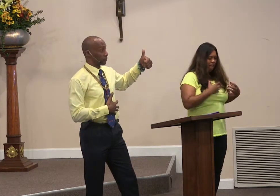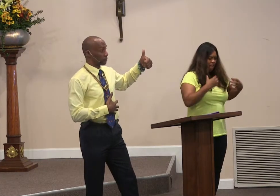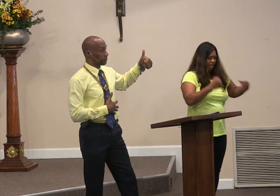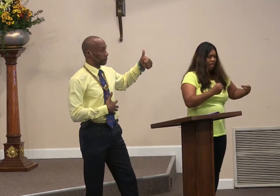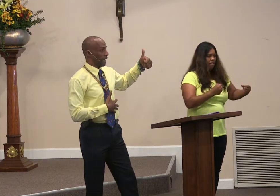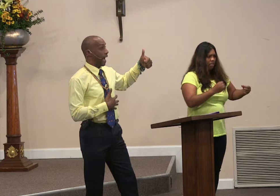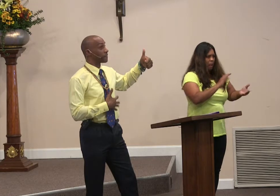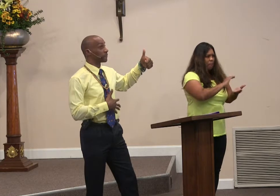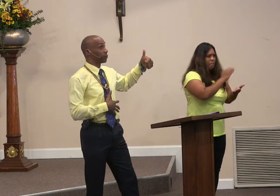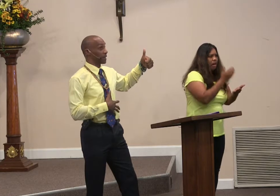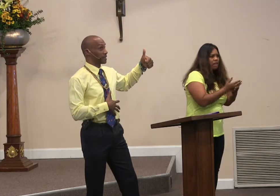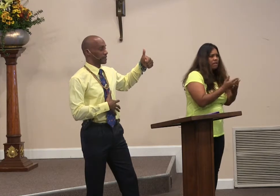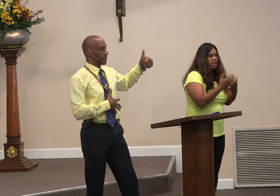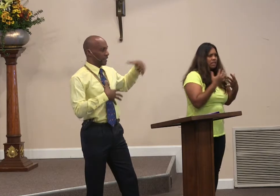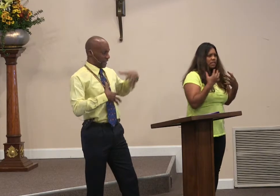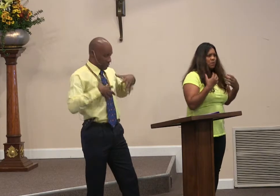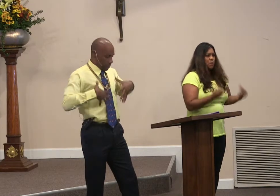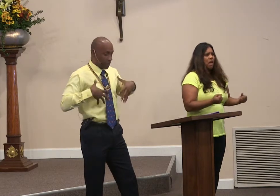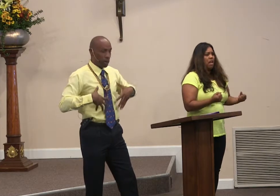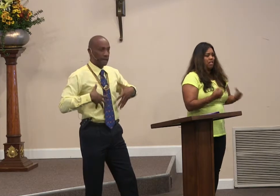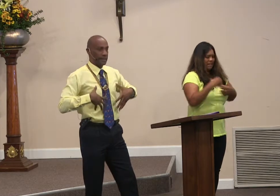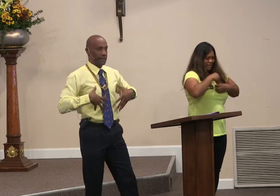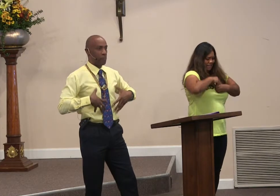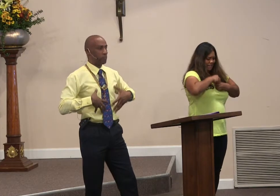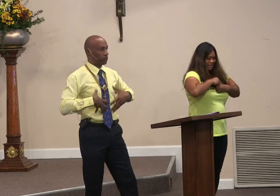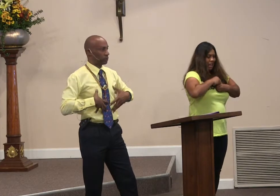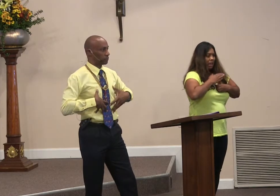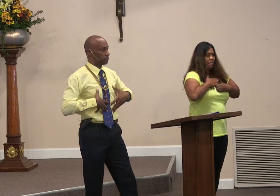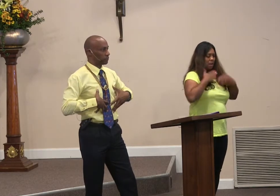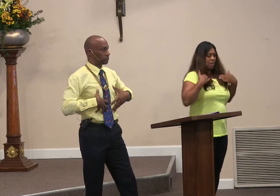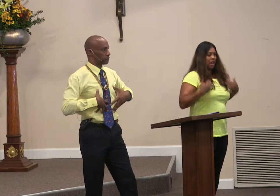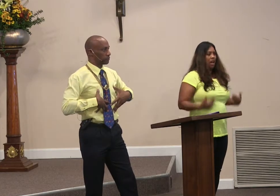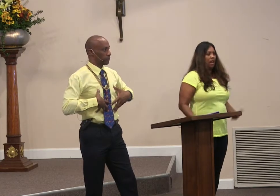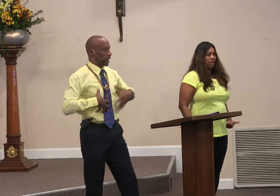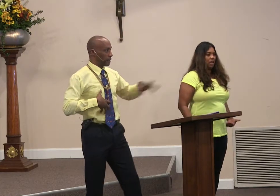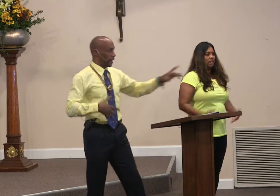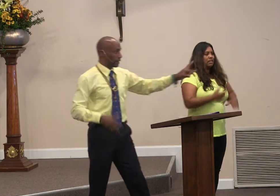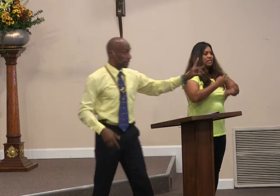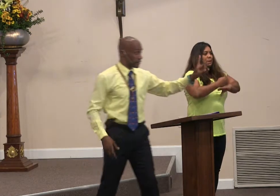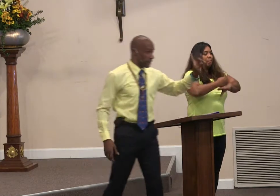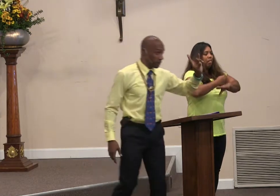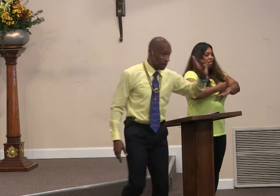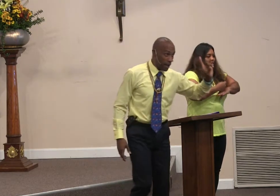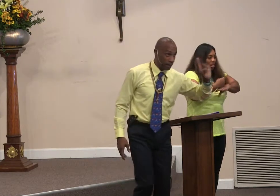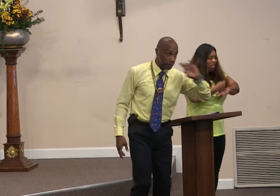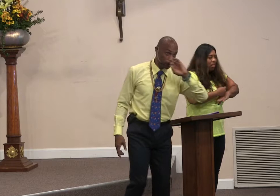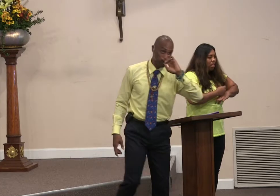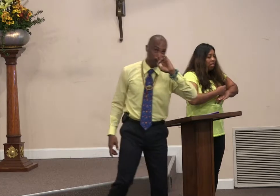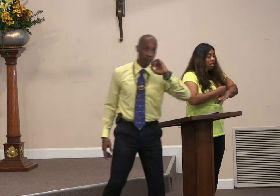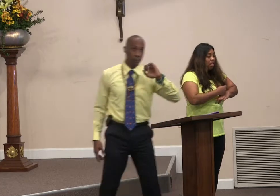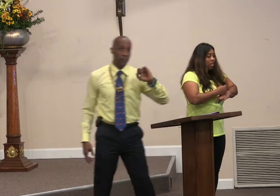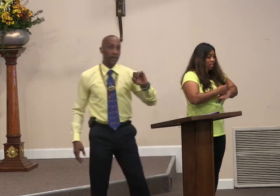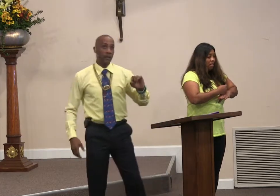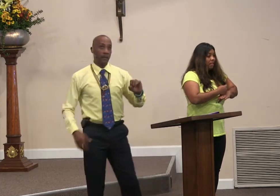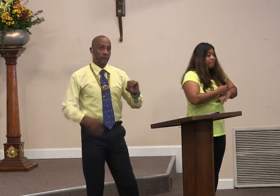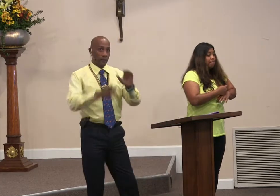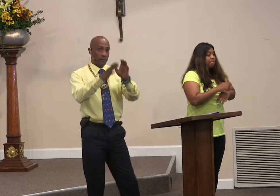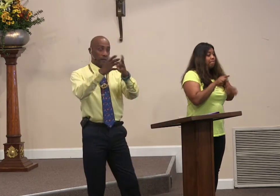wealth, affluence in my body temple? And let's keep in mind,